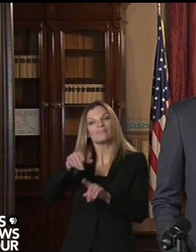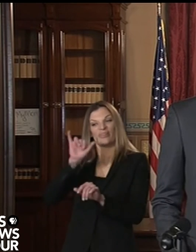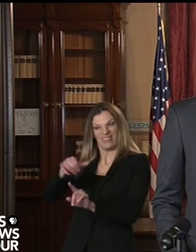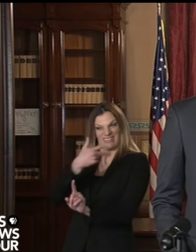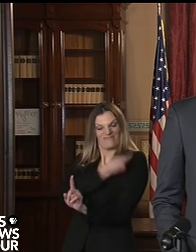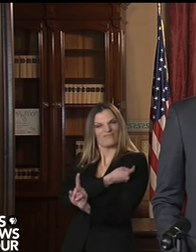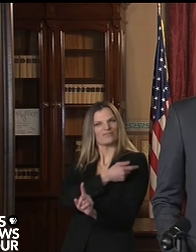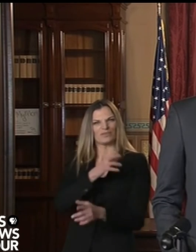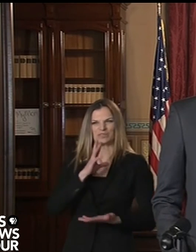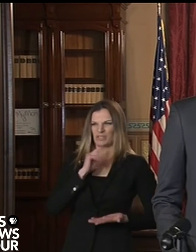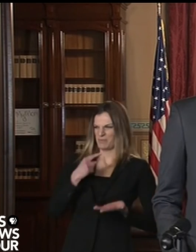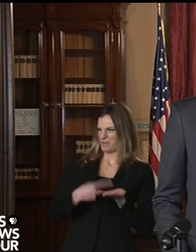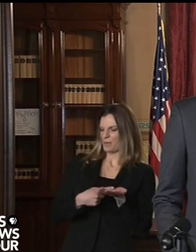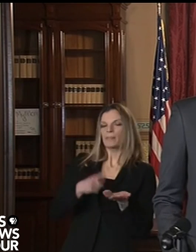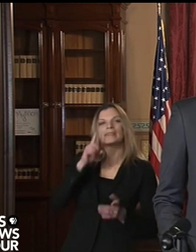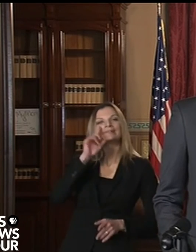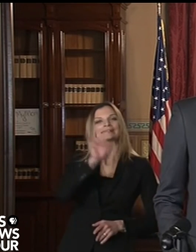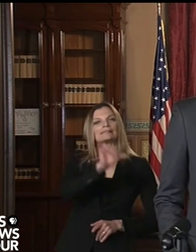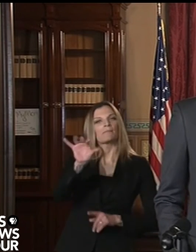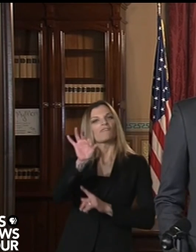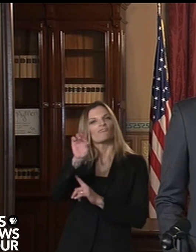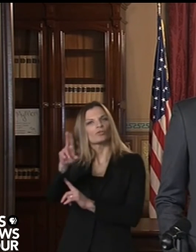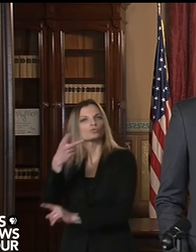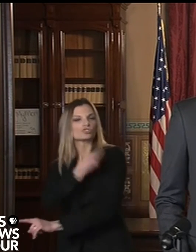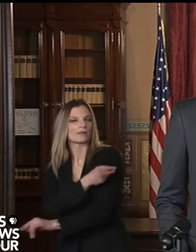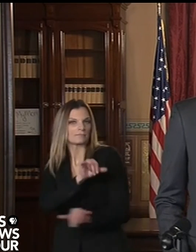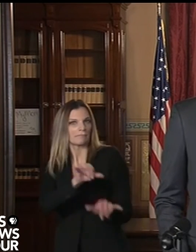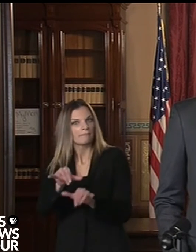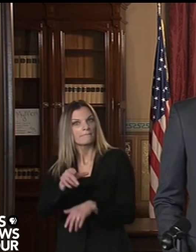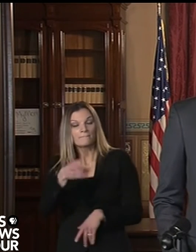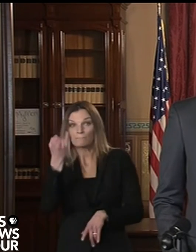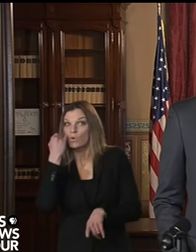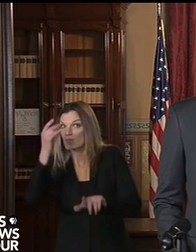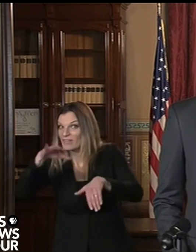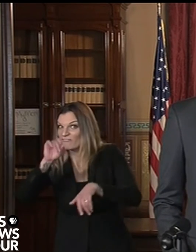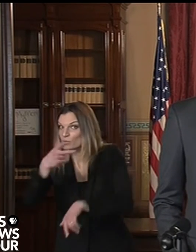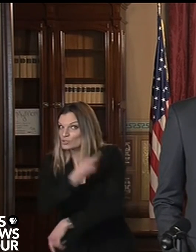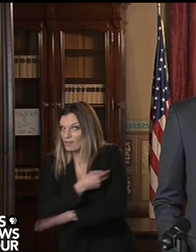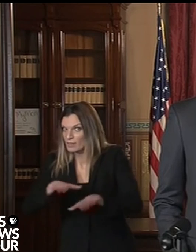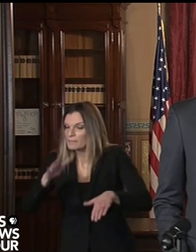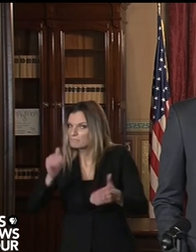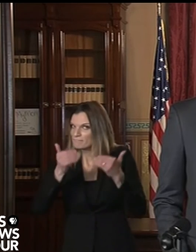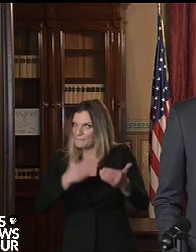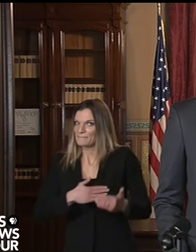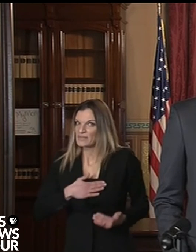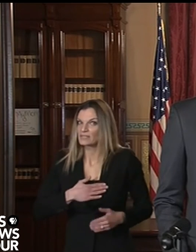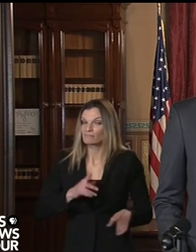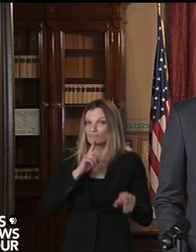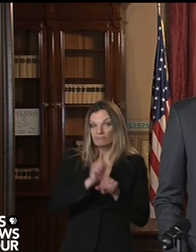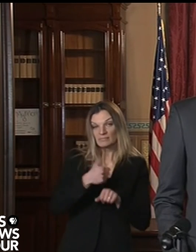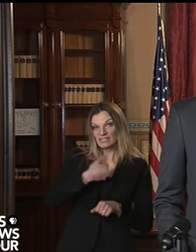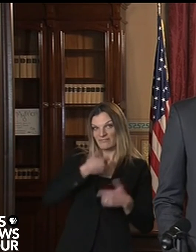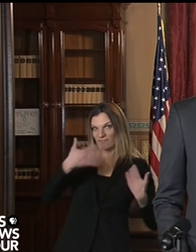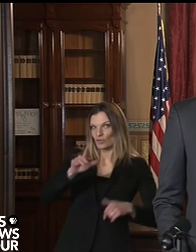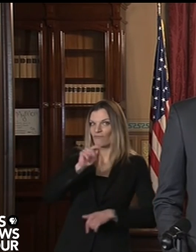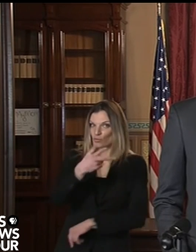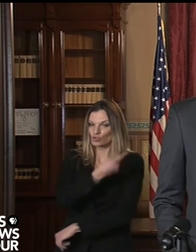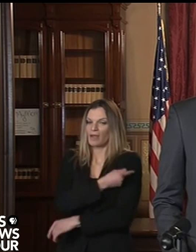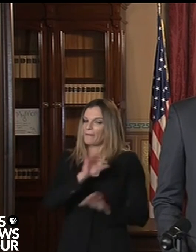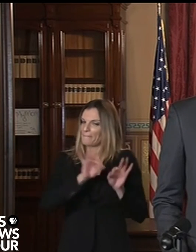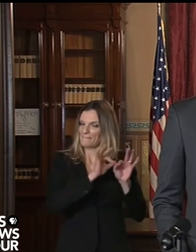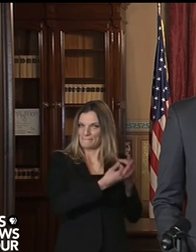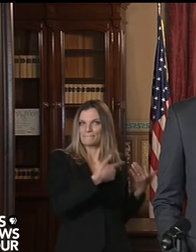shot. And by the way, there is still time to get flu shots this year. I did get one myself, and my family has gotten flu shots as